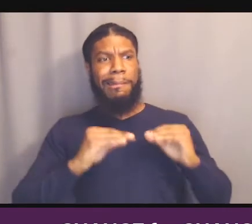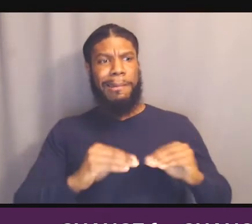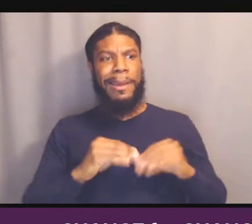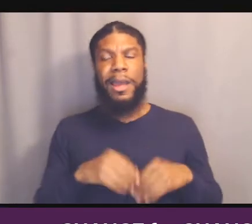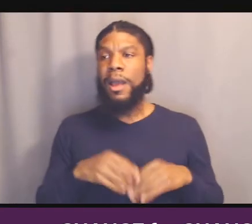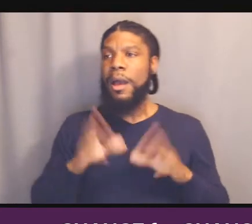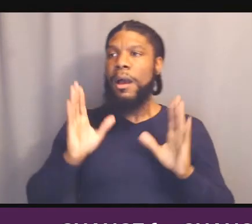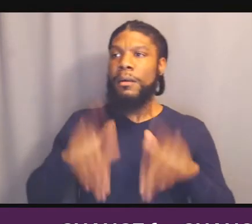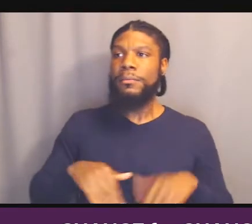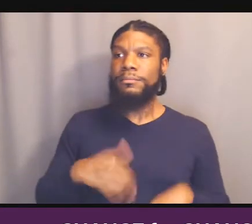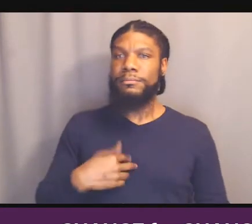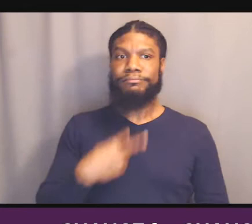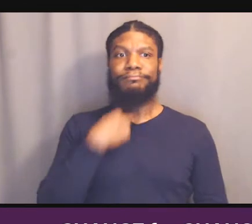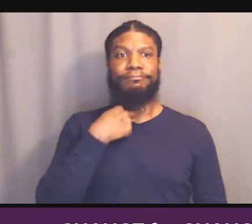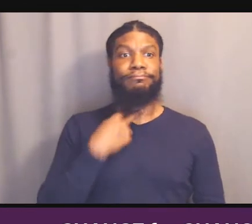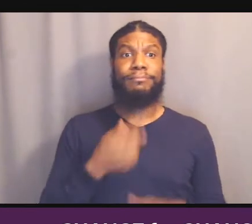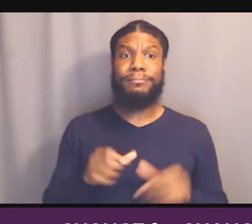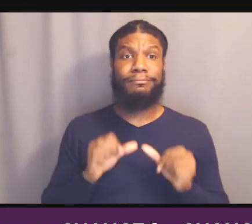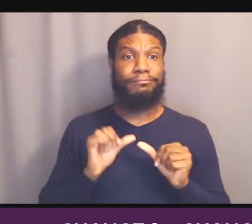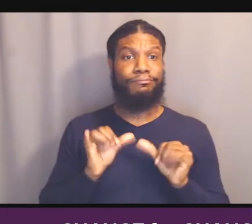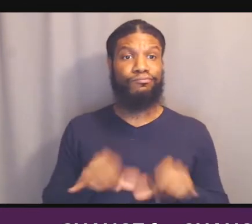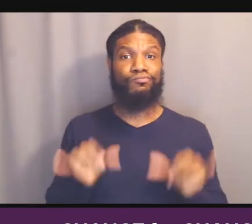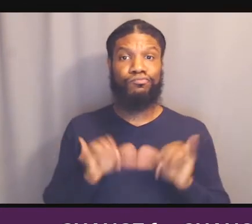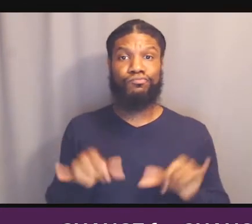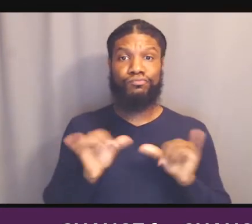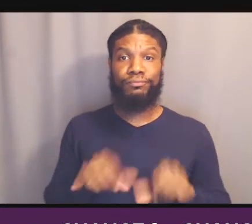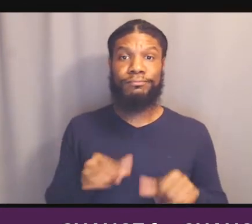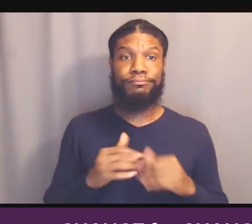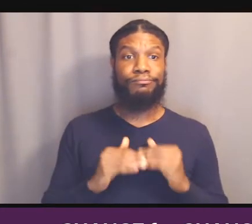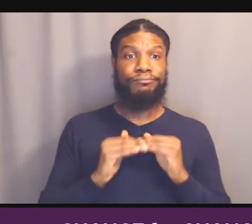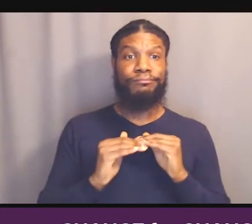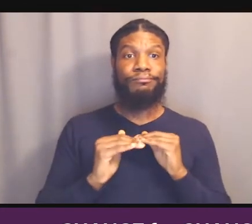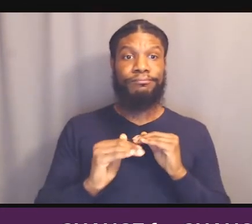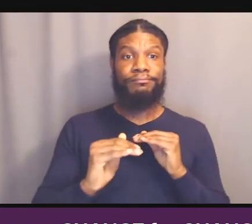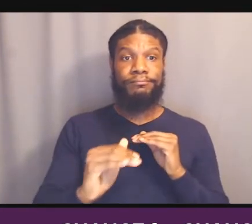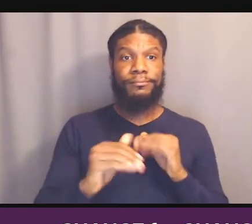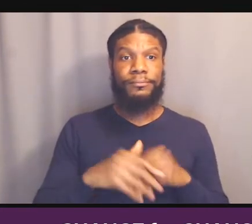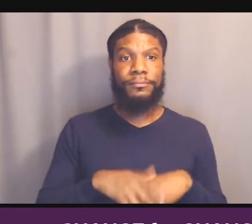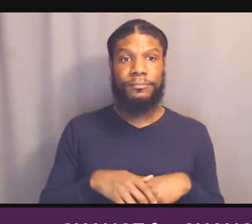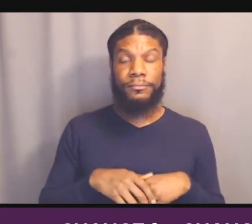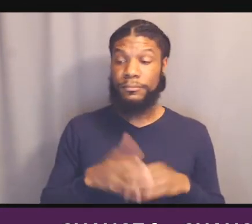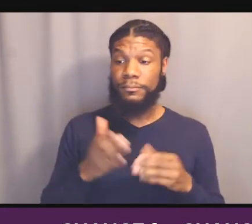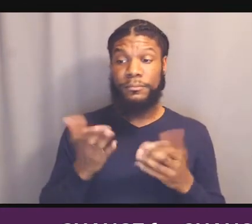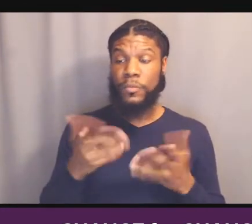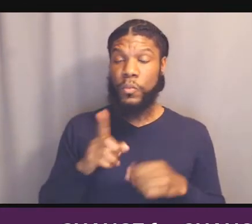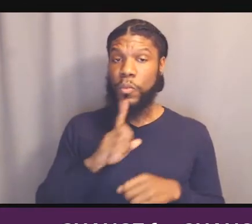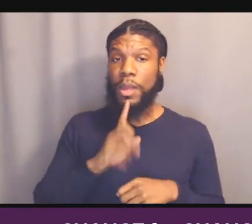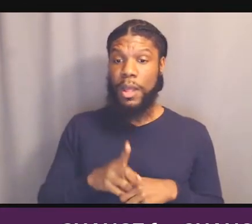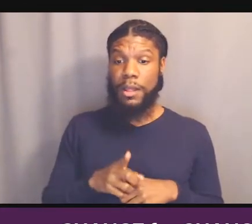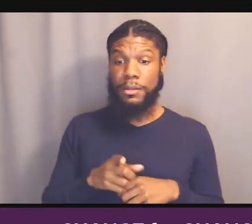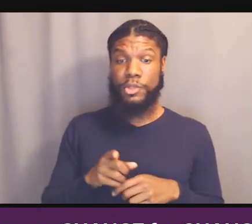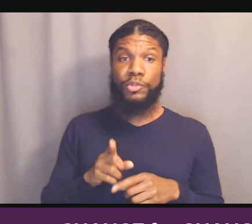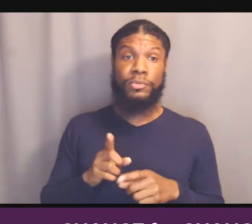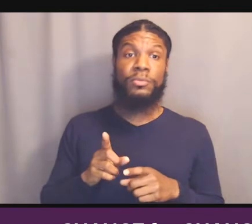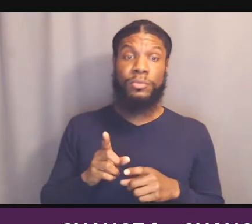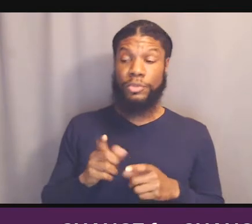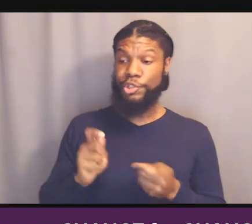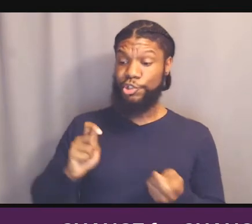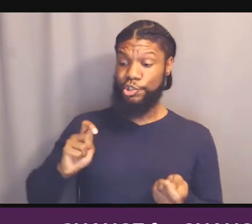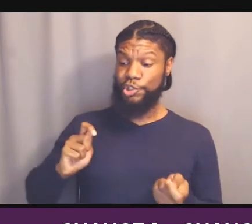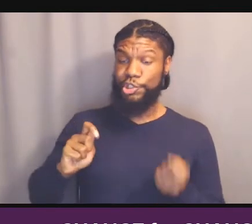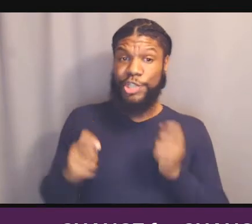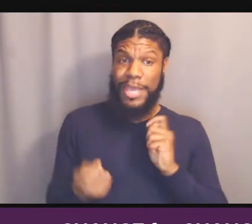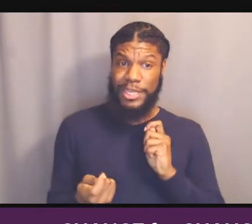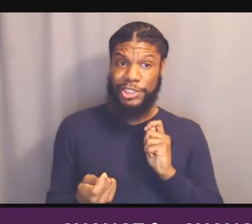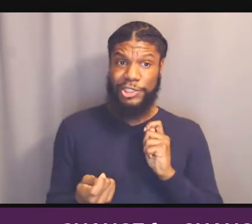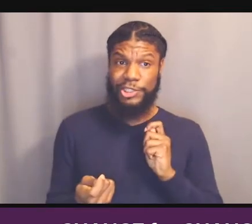reality is, when we can't just talk about change, because for some people, it's more comfortable not